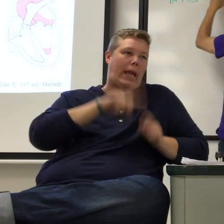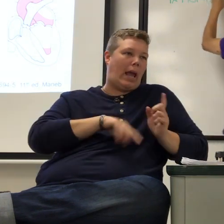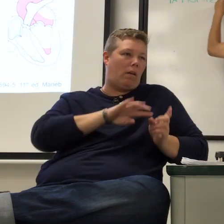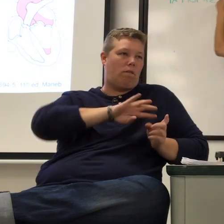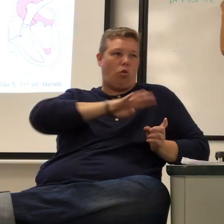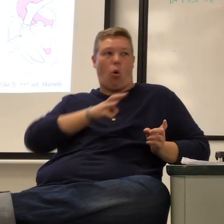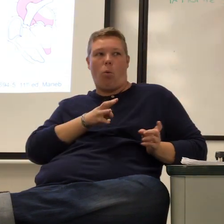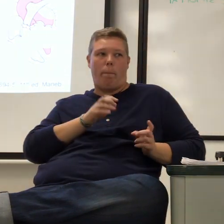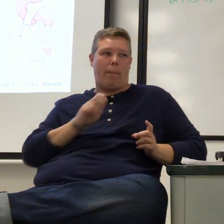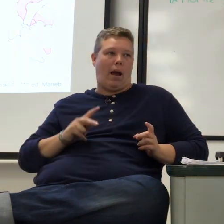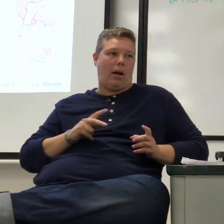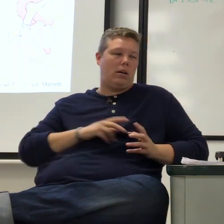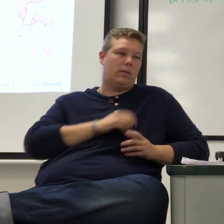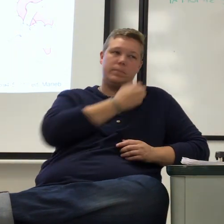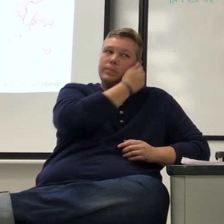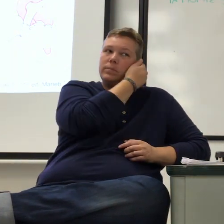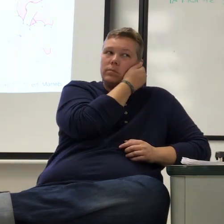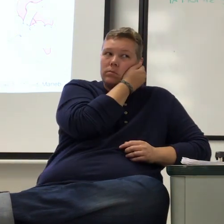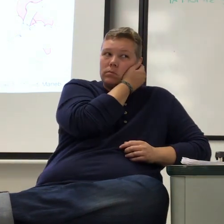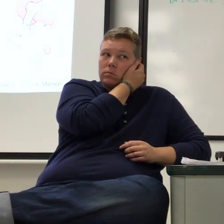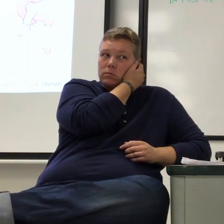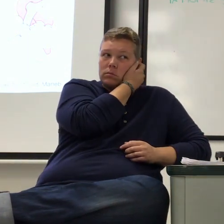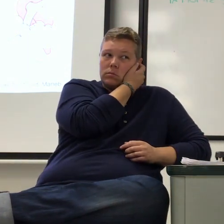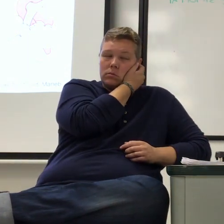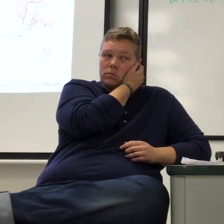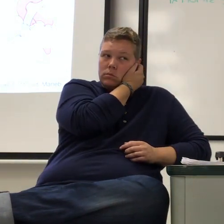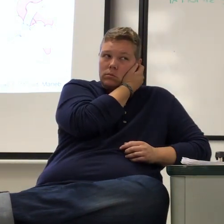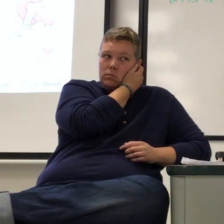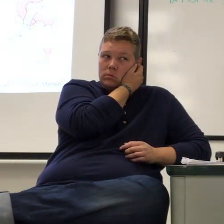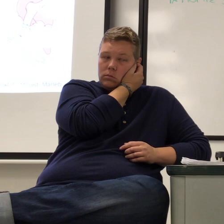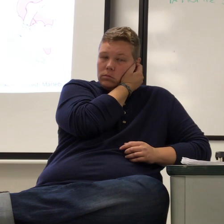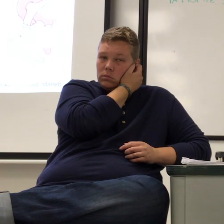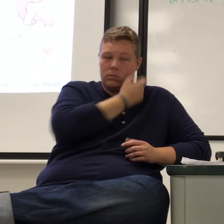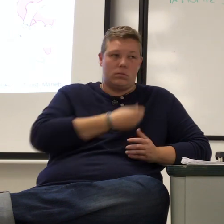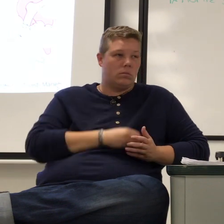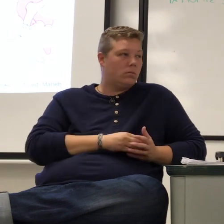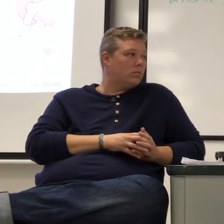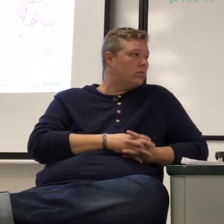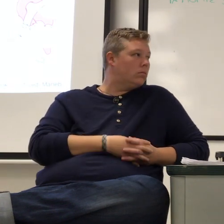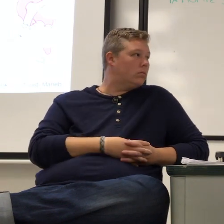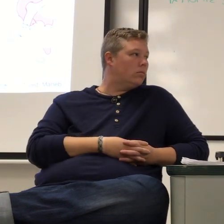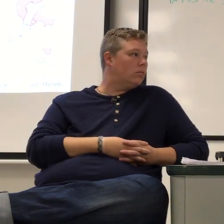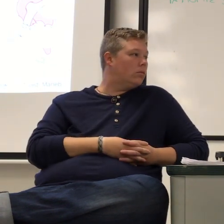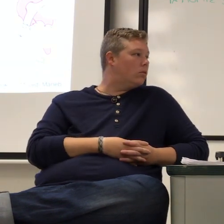Aortic SL valve closes.